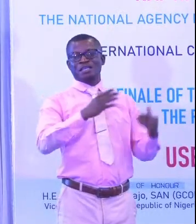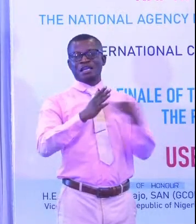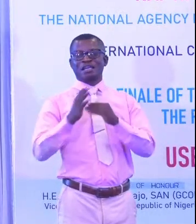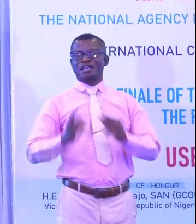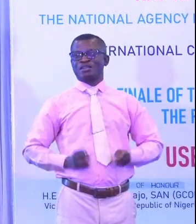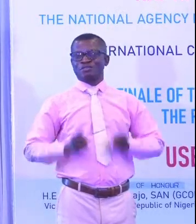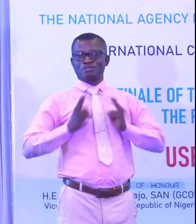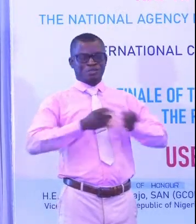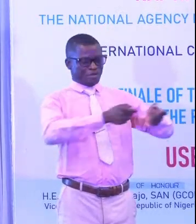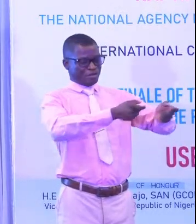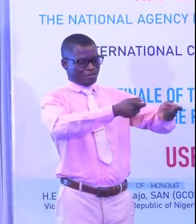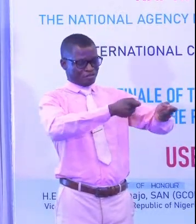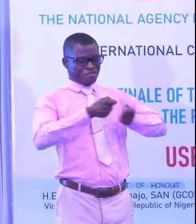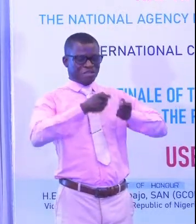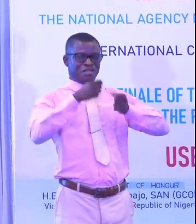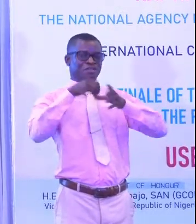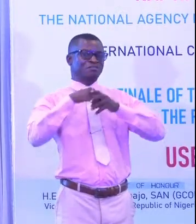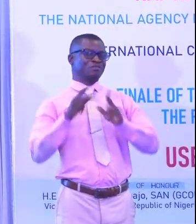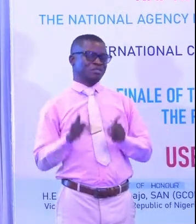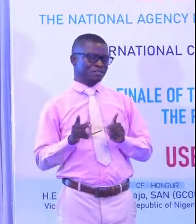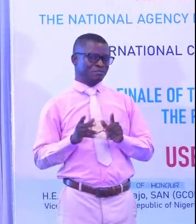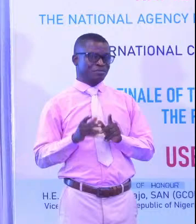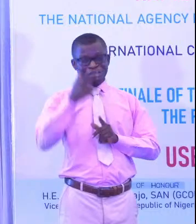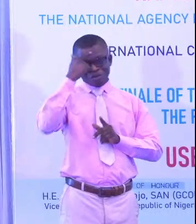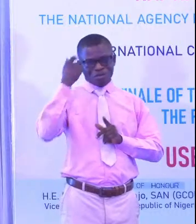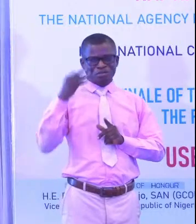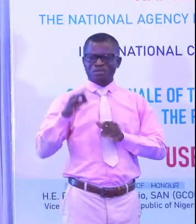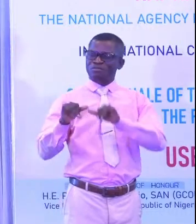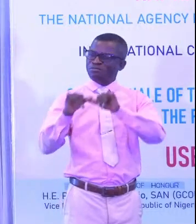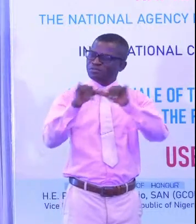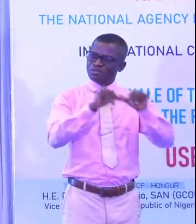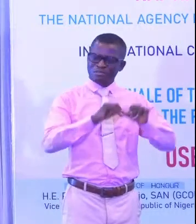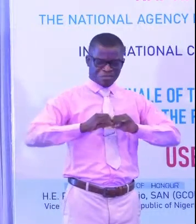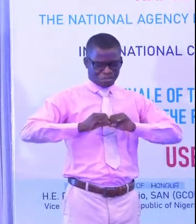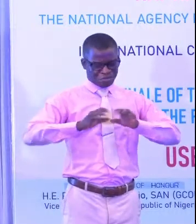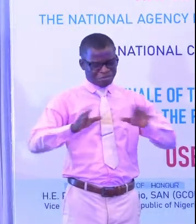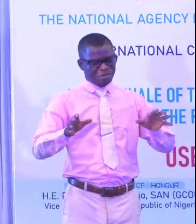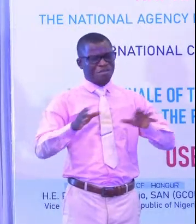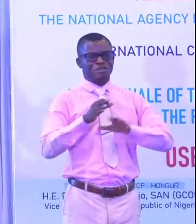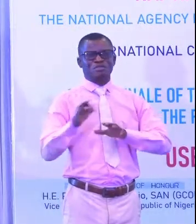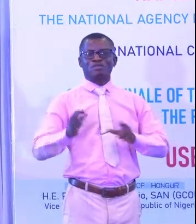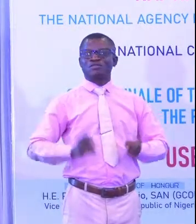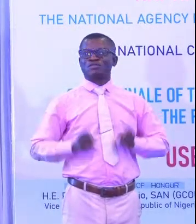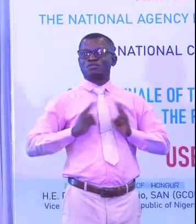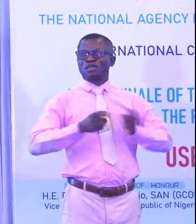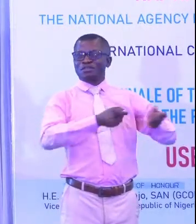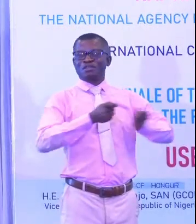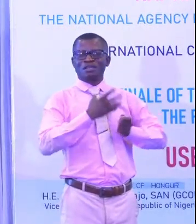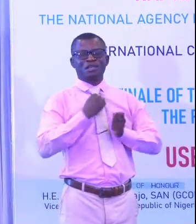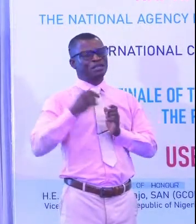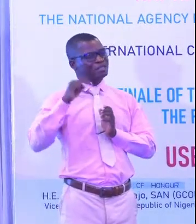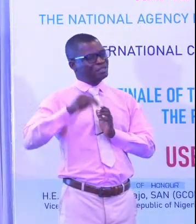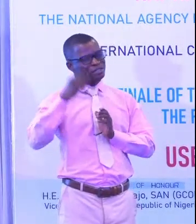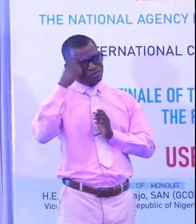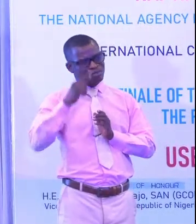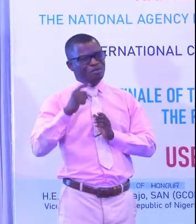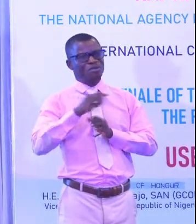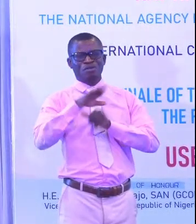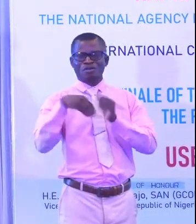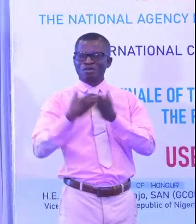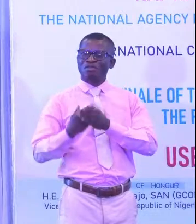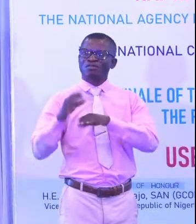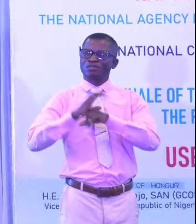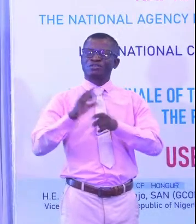Persons. Now, due to the prevalence of this crime, as we've already heard, and the need for multi-pronged approaches to